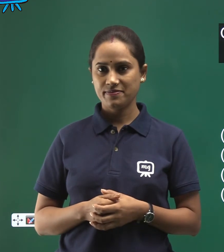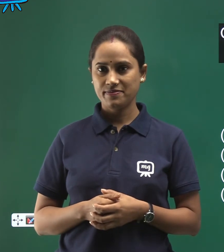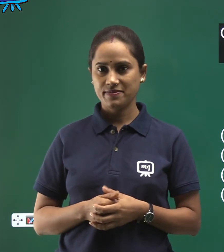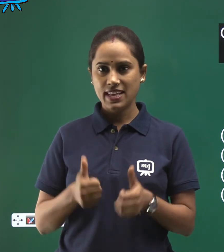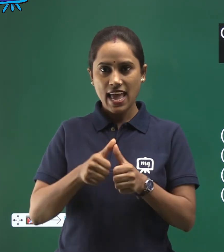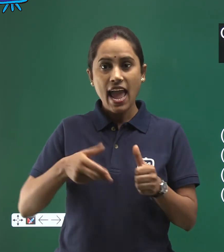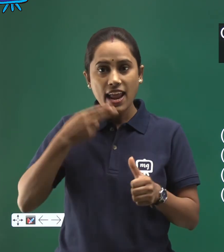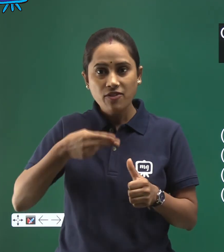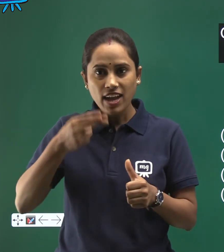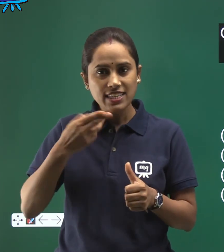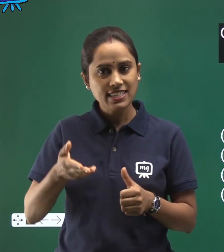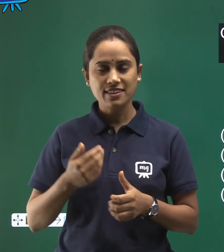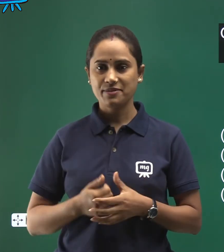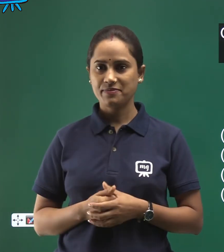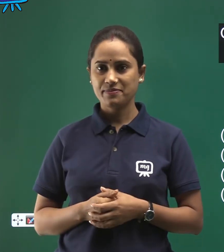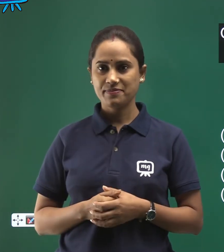advises the